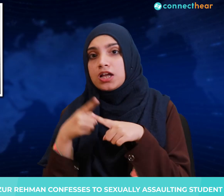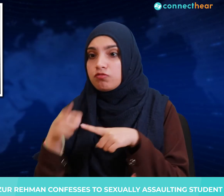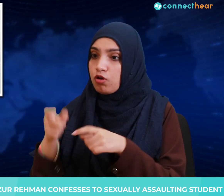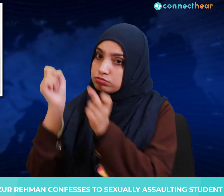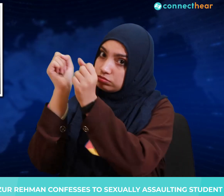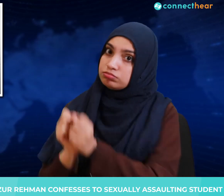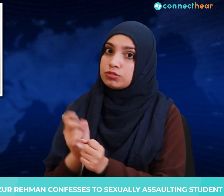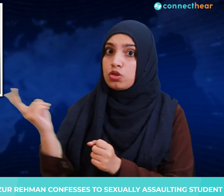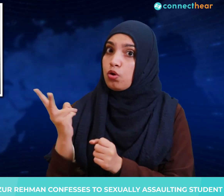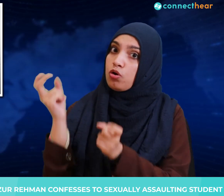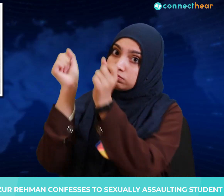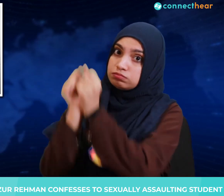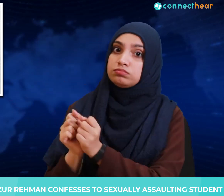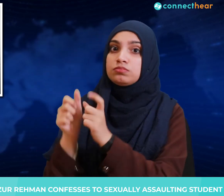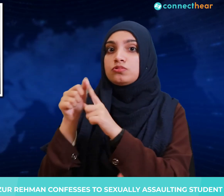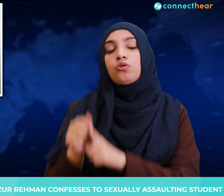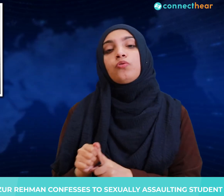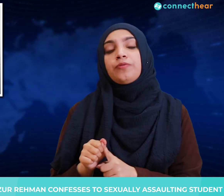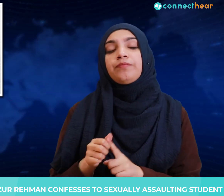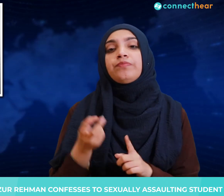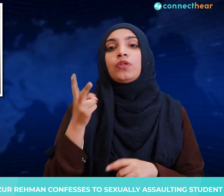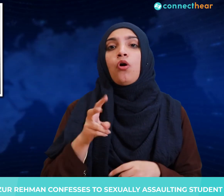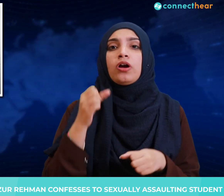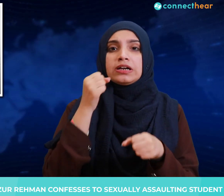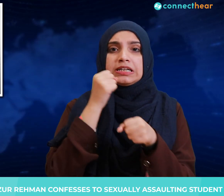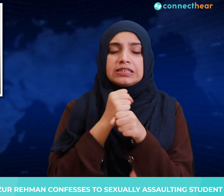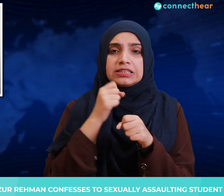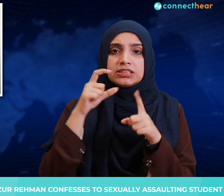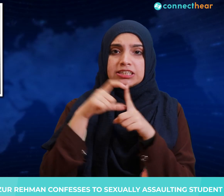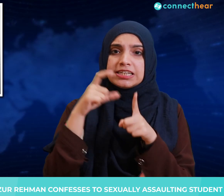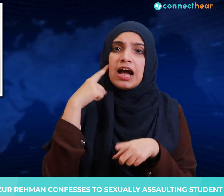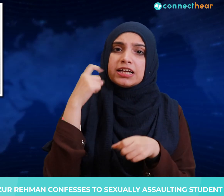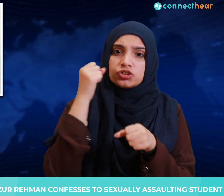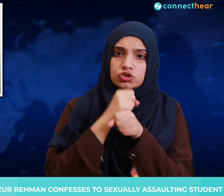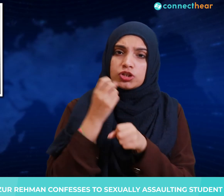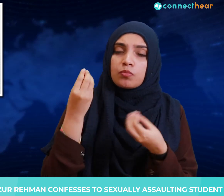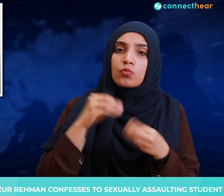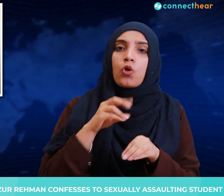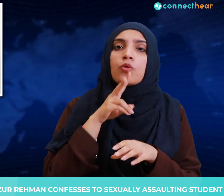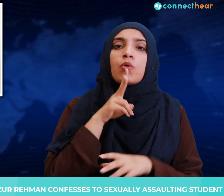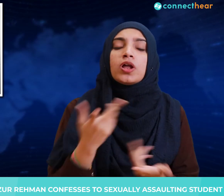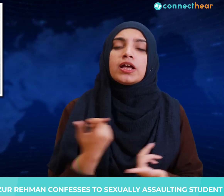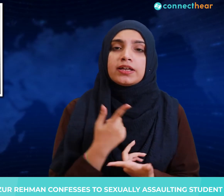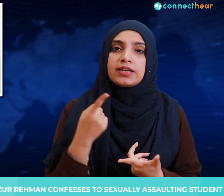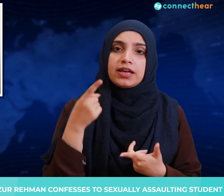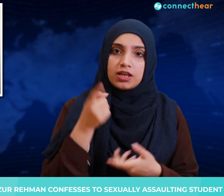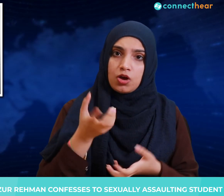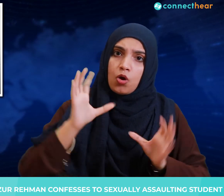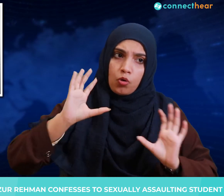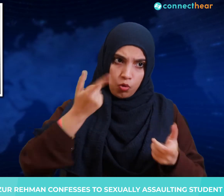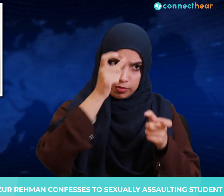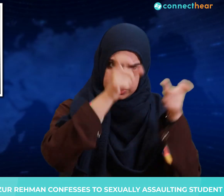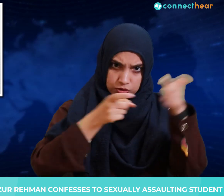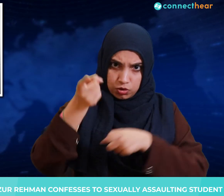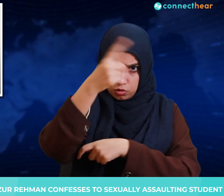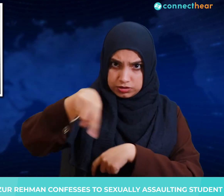The DIG also said that any other affected citizen could reach out and contact the police, adding that there